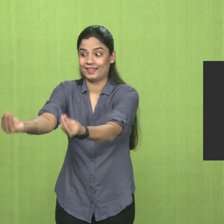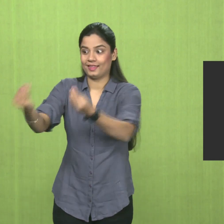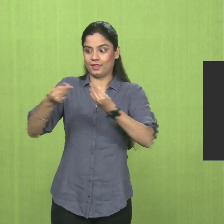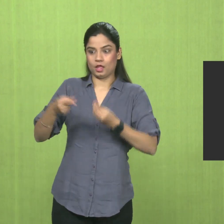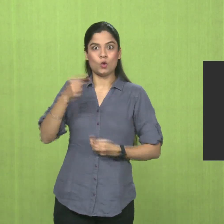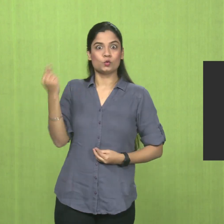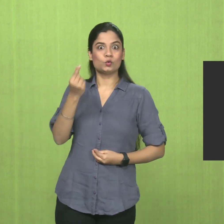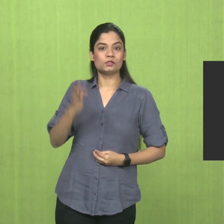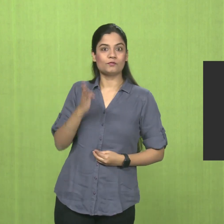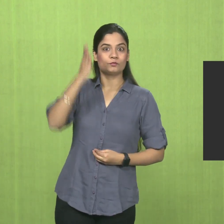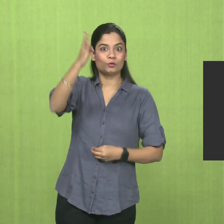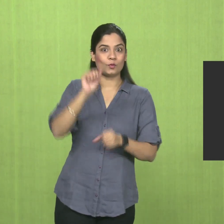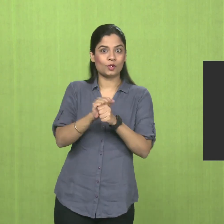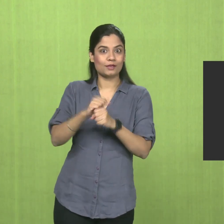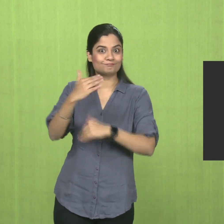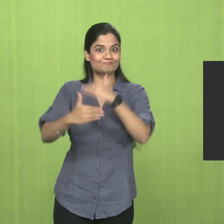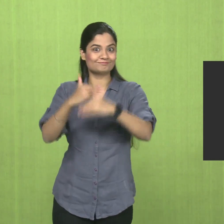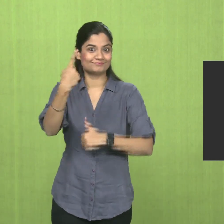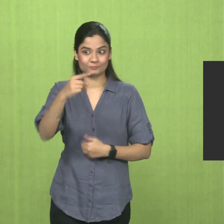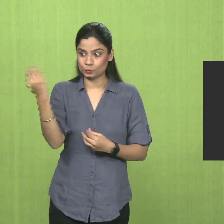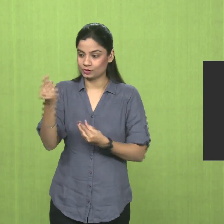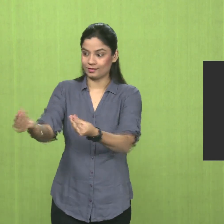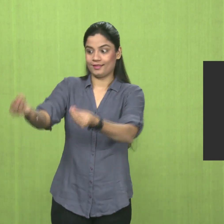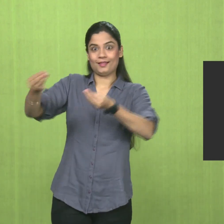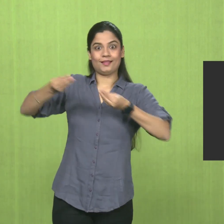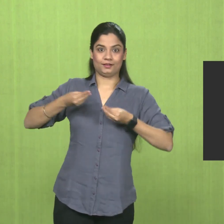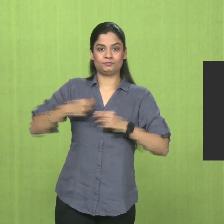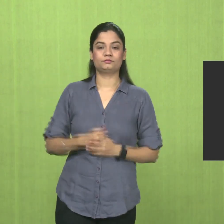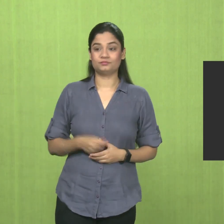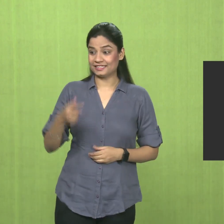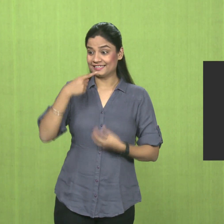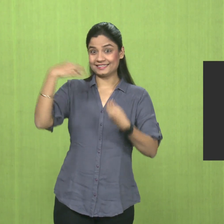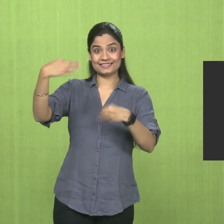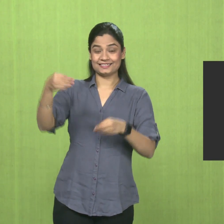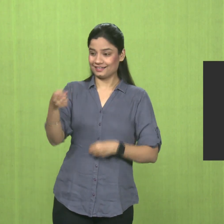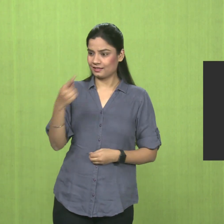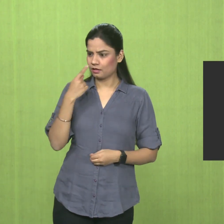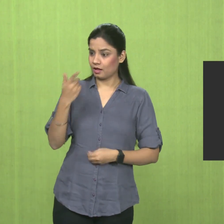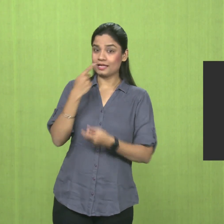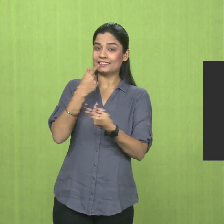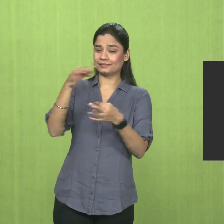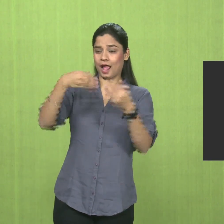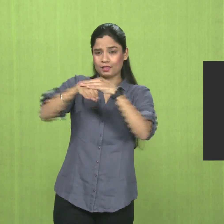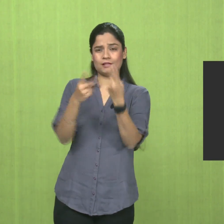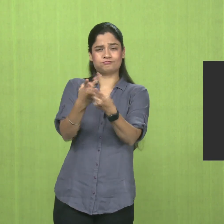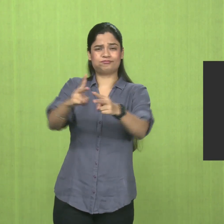for pages. Some work we need to do. So we get those pages.